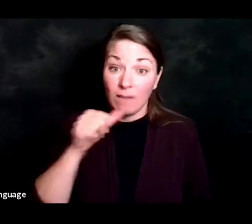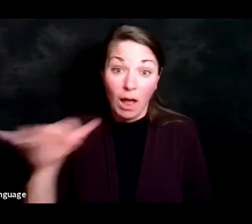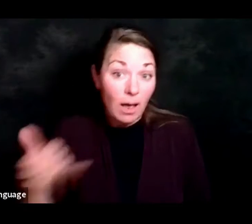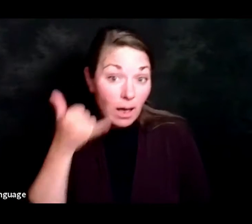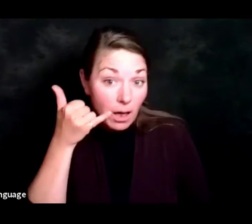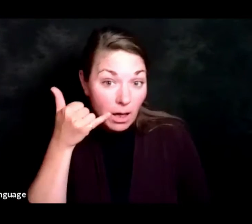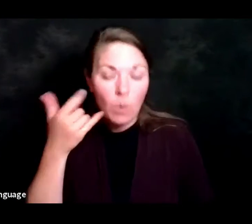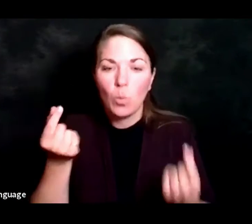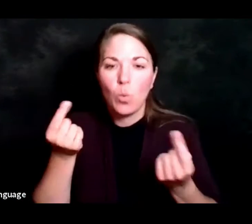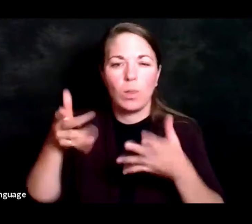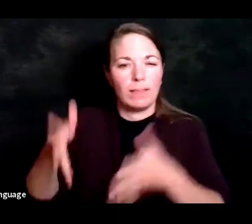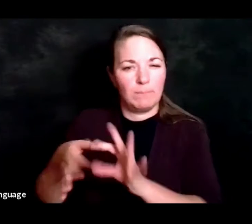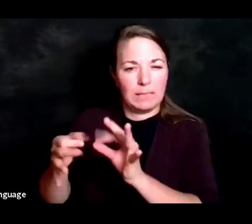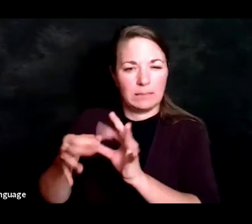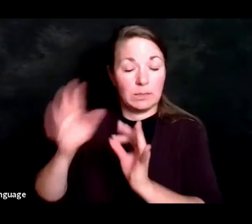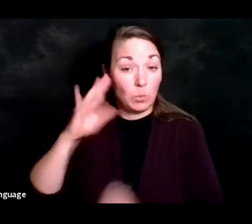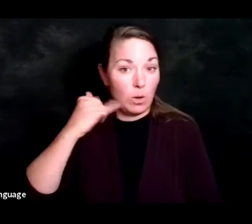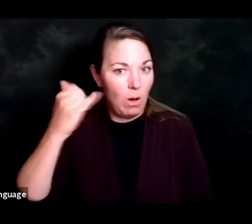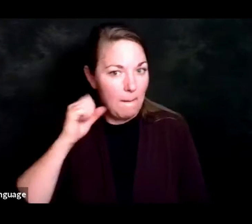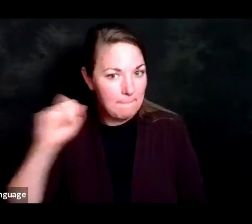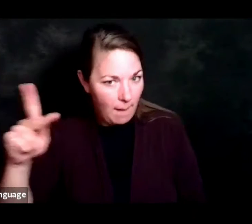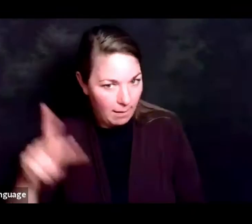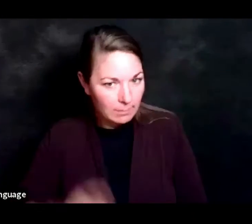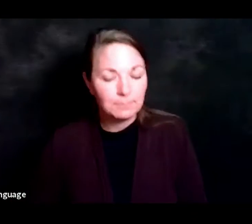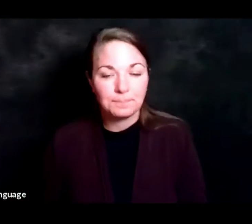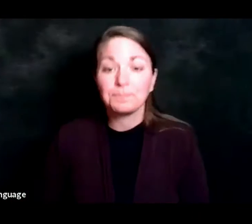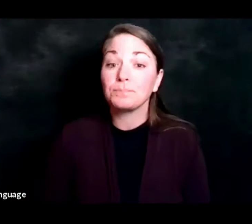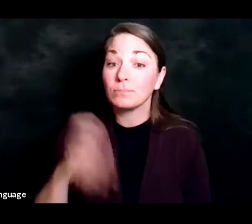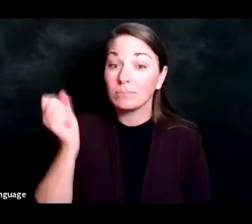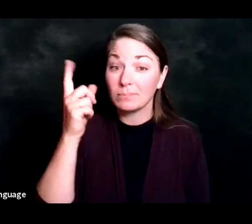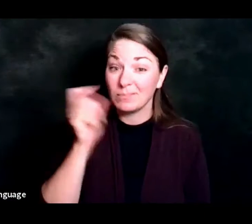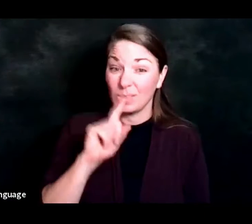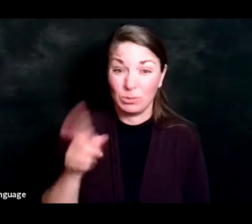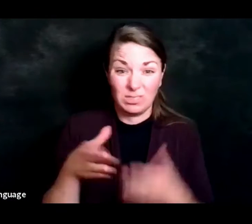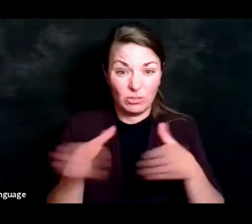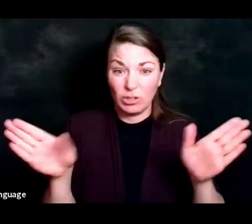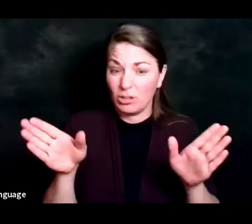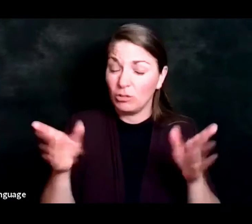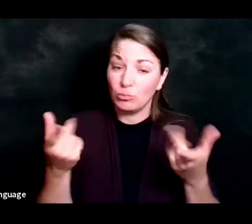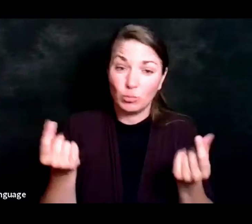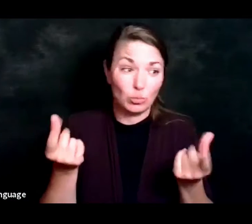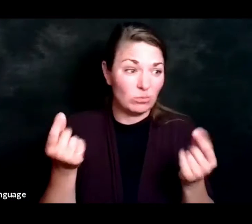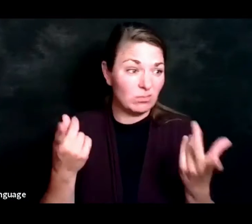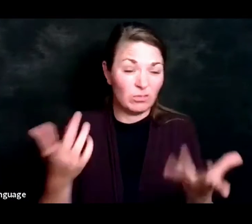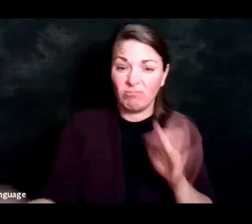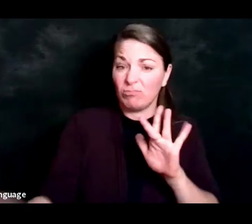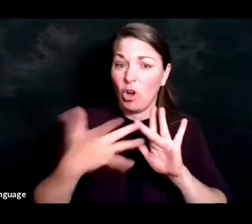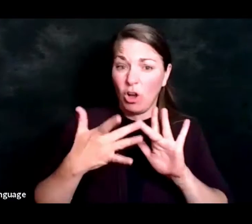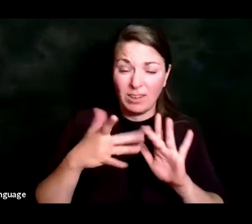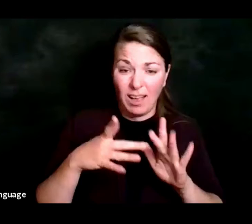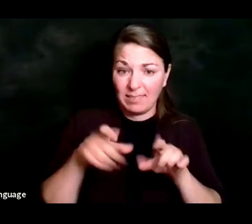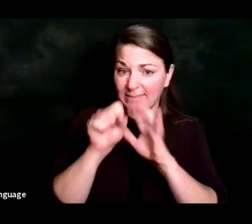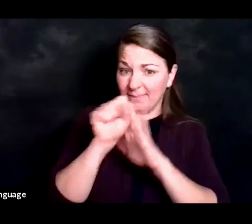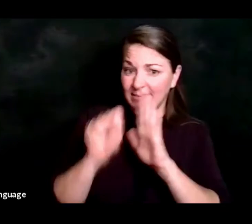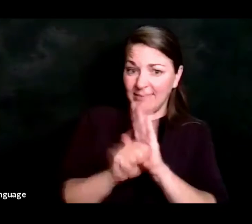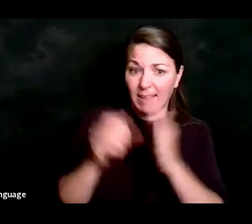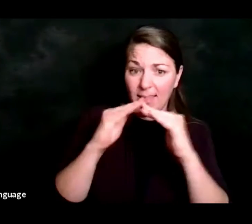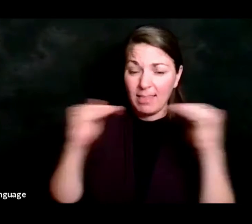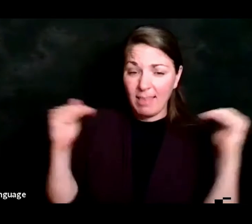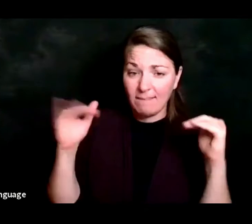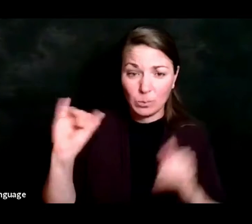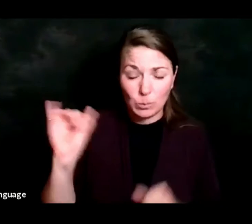you right back. And of course, you are always welcome, just in general, to reach out to us at the state level. However, if you